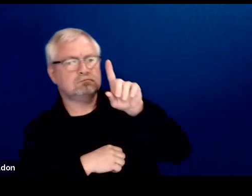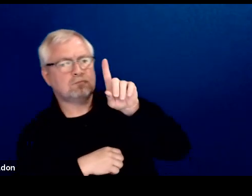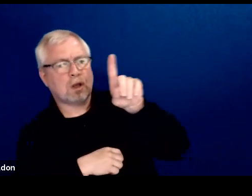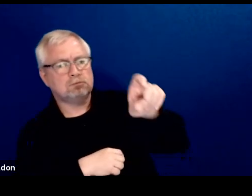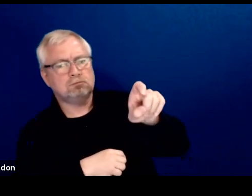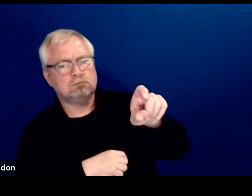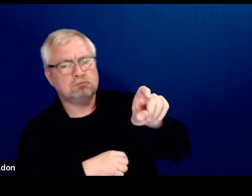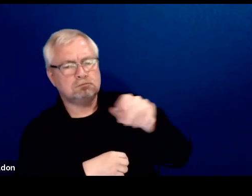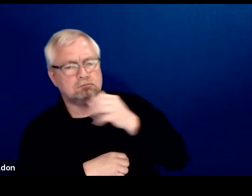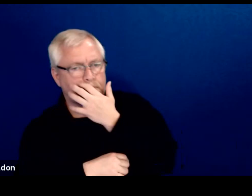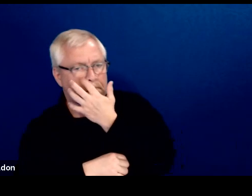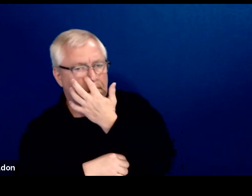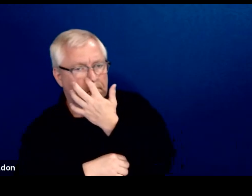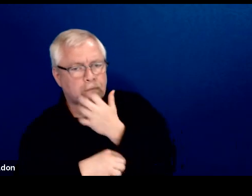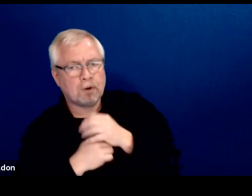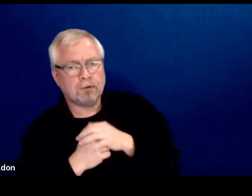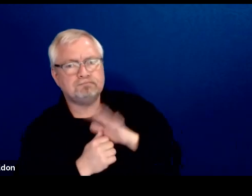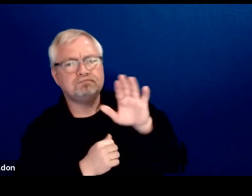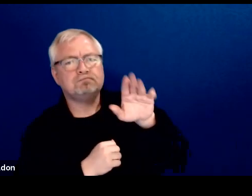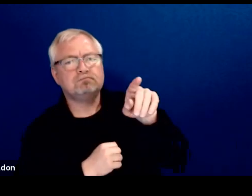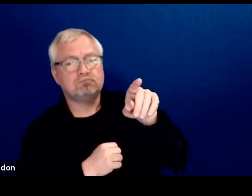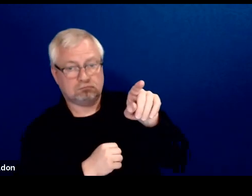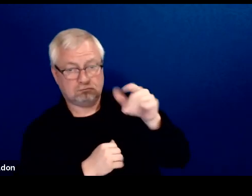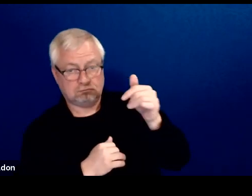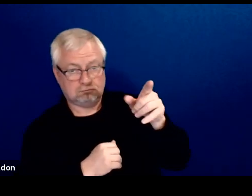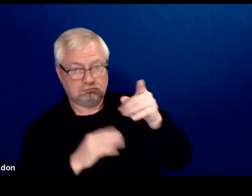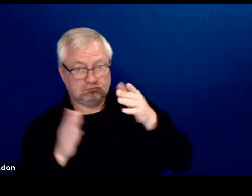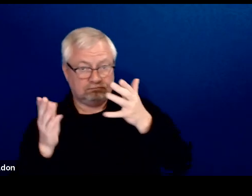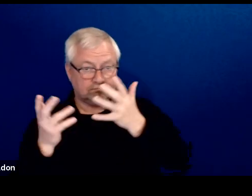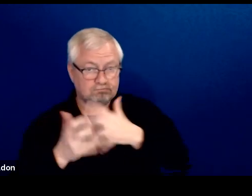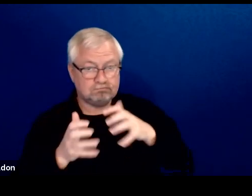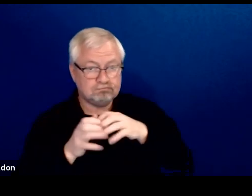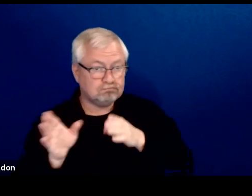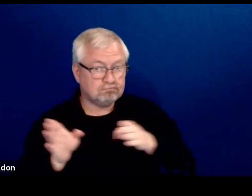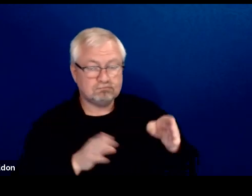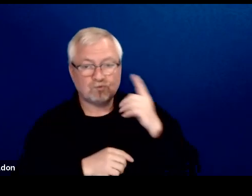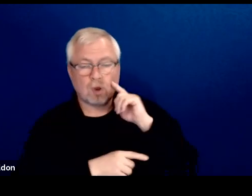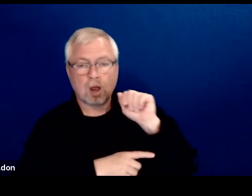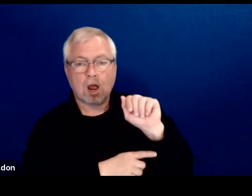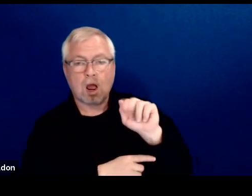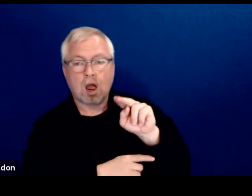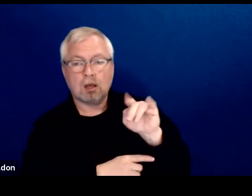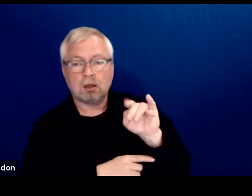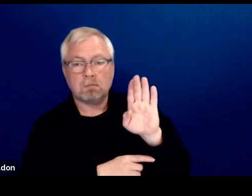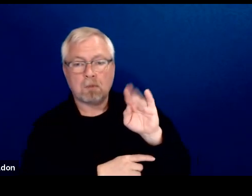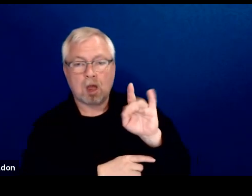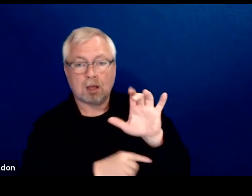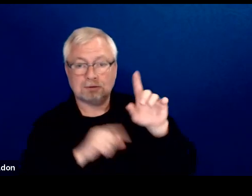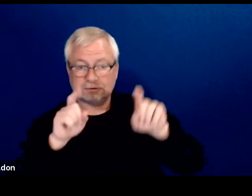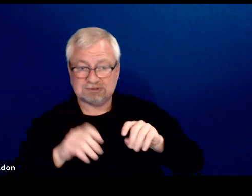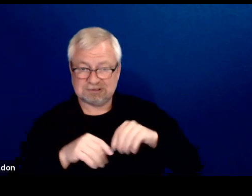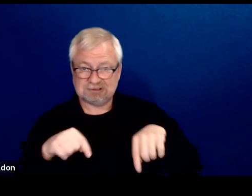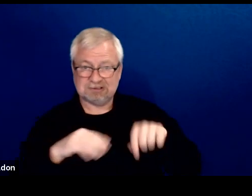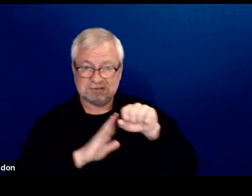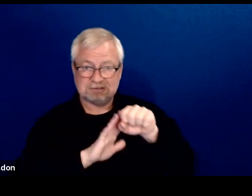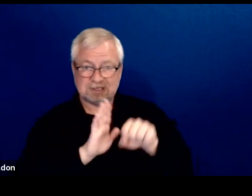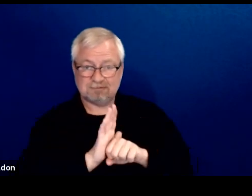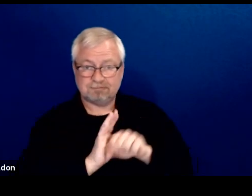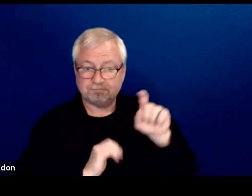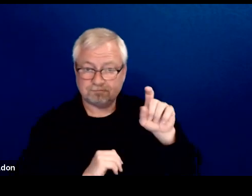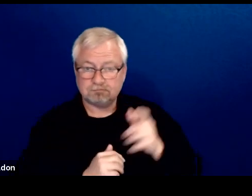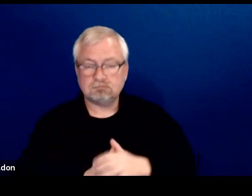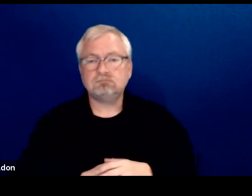Yes. Are you going to organize antibody testing? We won't have enough. You're going to prioritize as a state who gets that. Yes, I believe we are, and I'm telling you that ahead of time. We've spoken